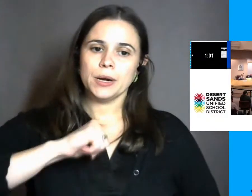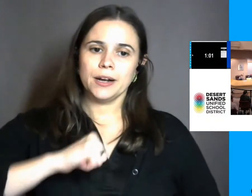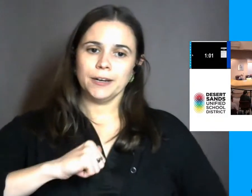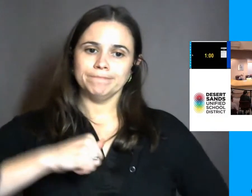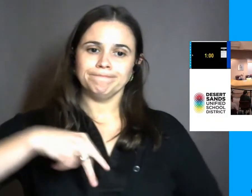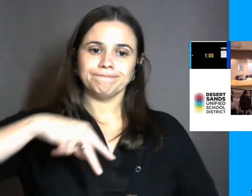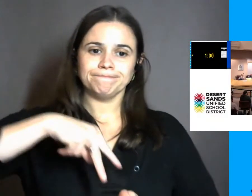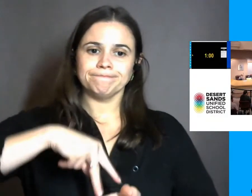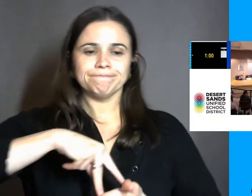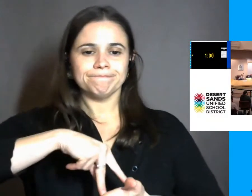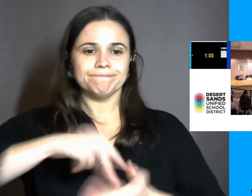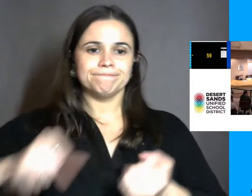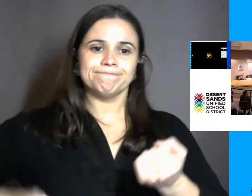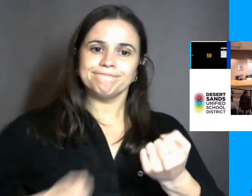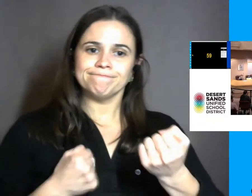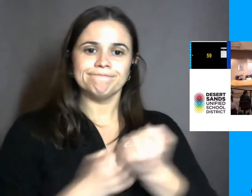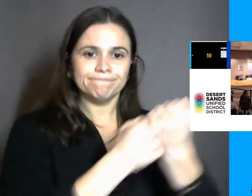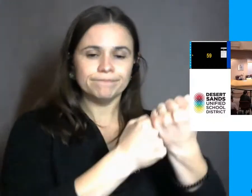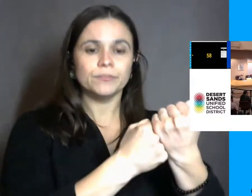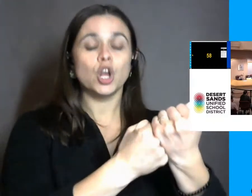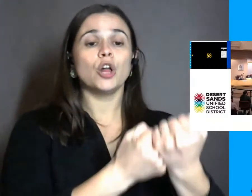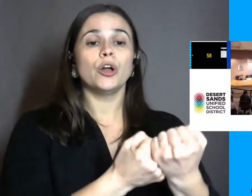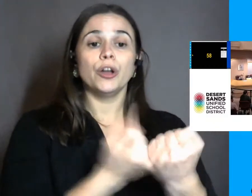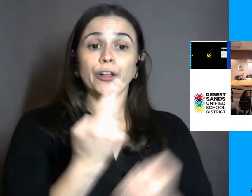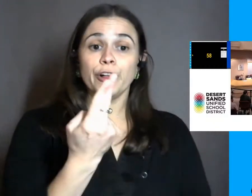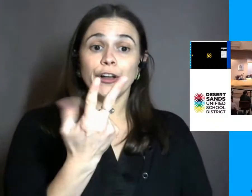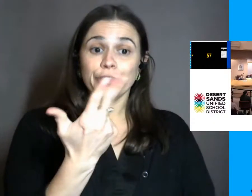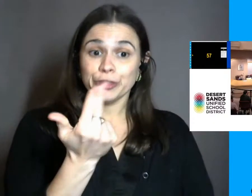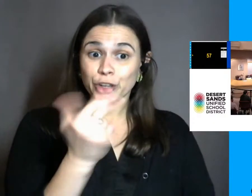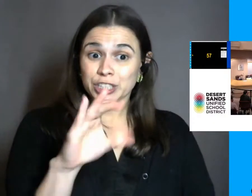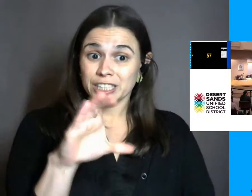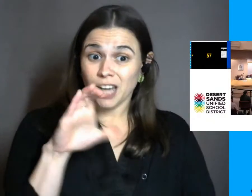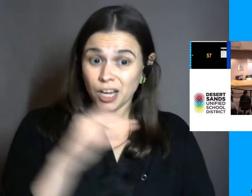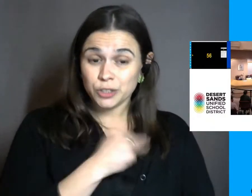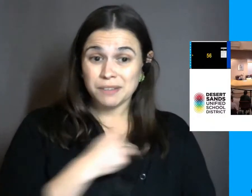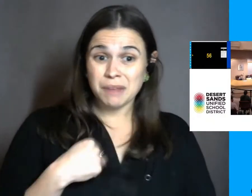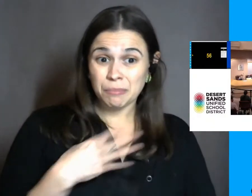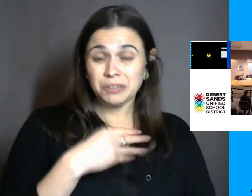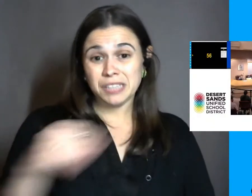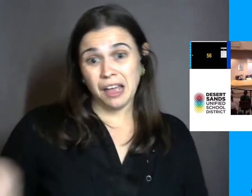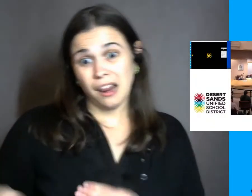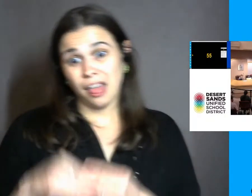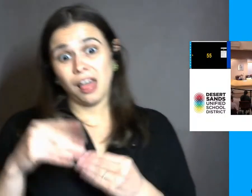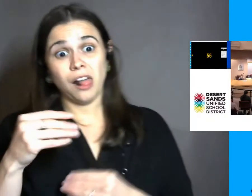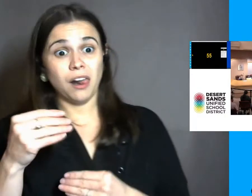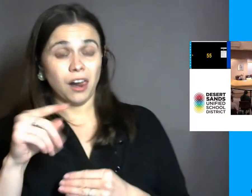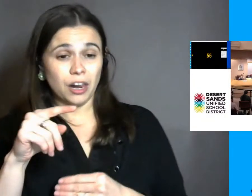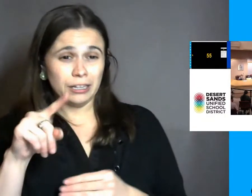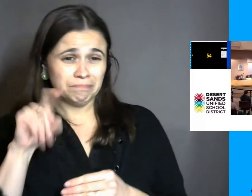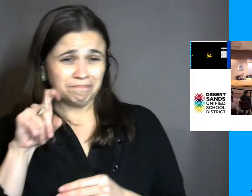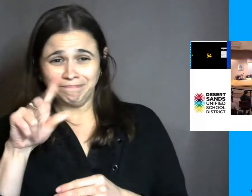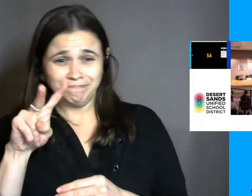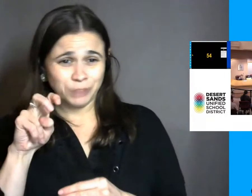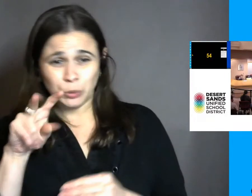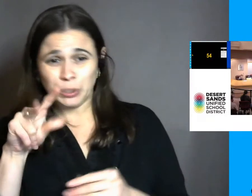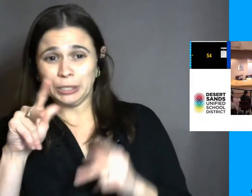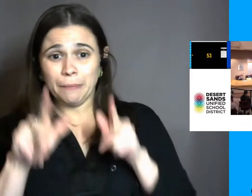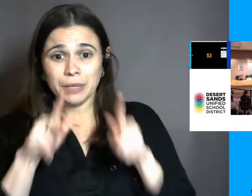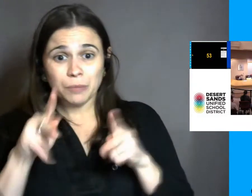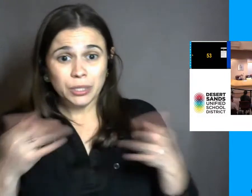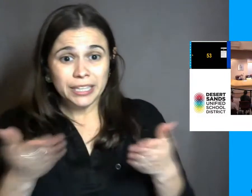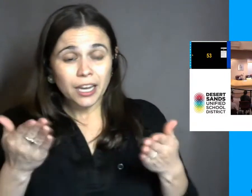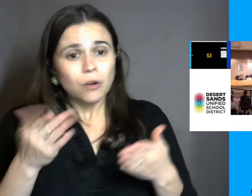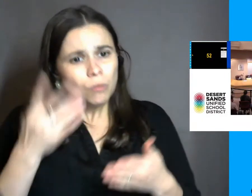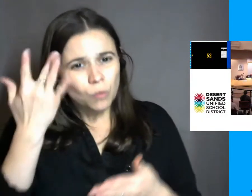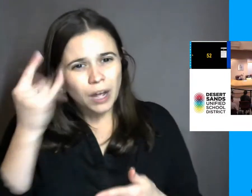our 1,300 members and a couple hundred who are here tonight, because these are the hardworking folks of our community, that